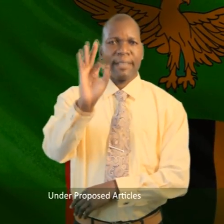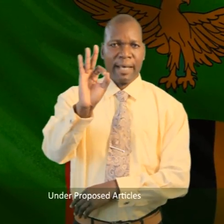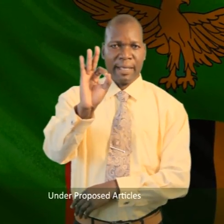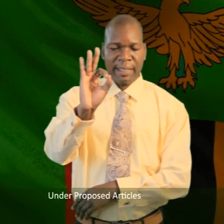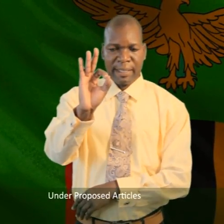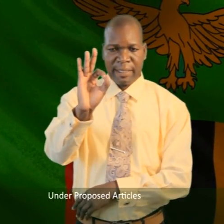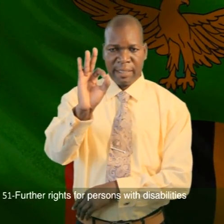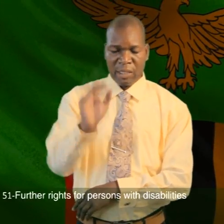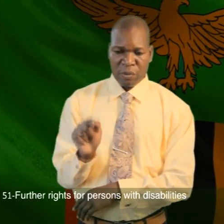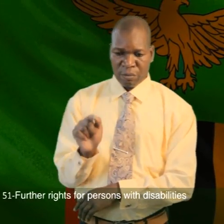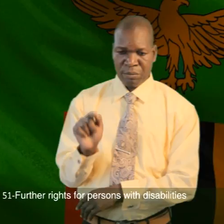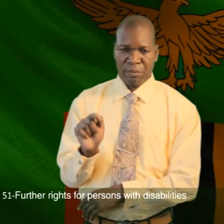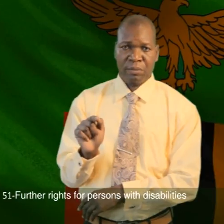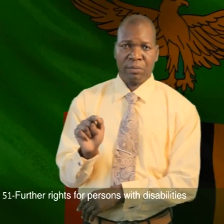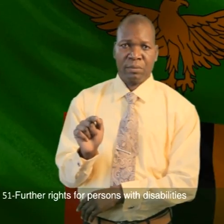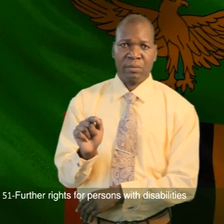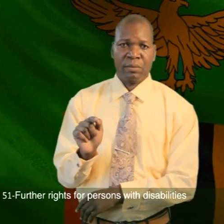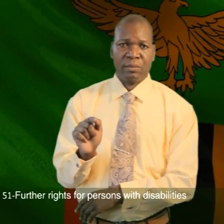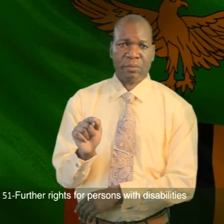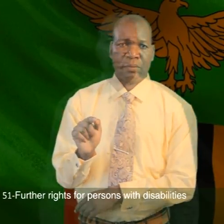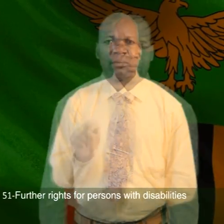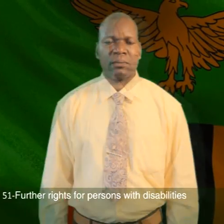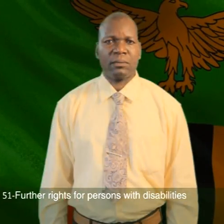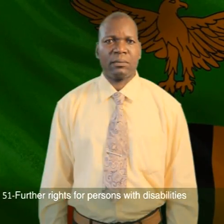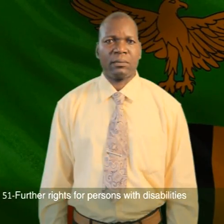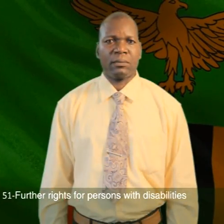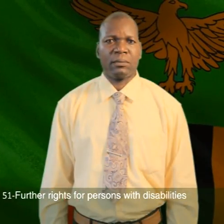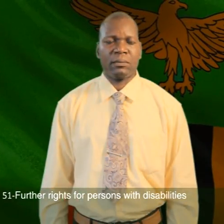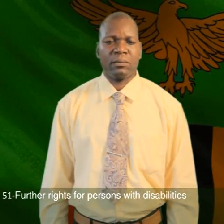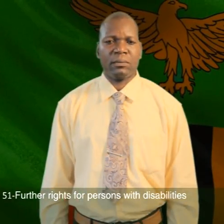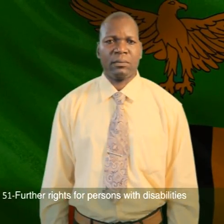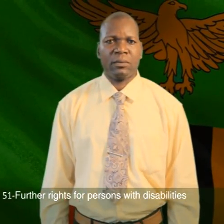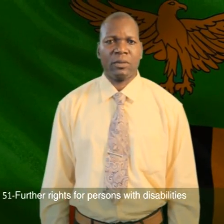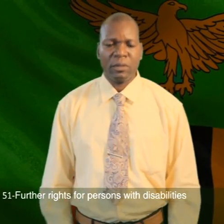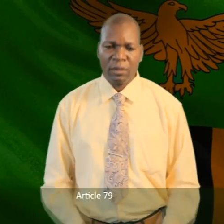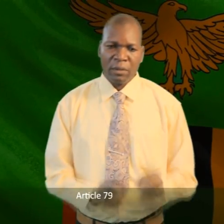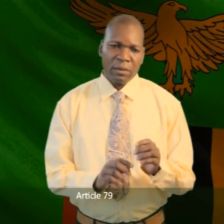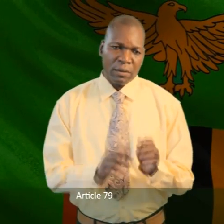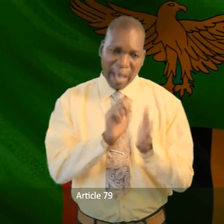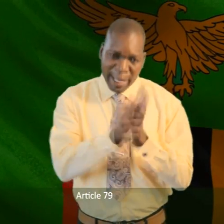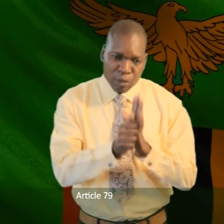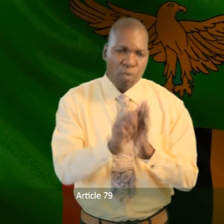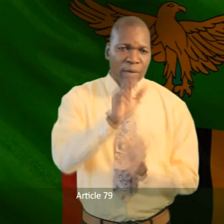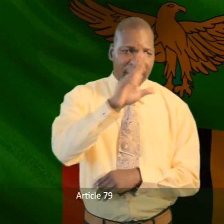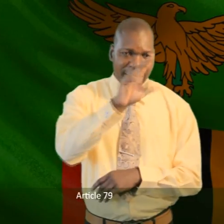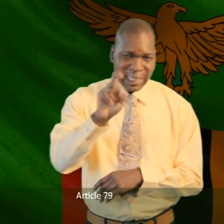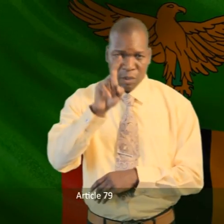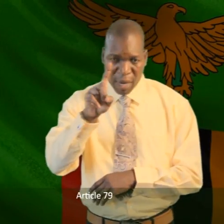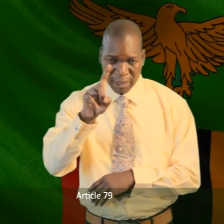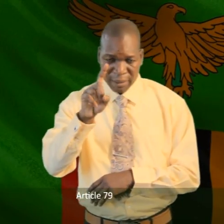articles, 51. Further rights for persons with disabilities. Article 79. Process